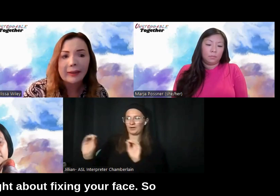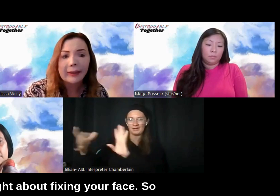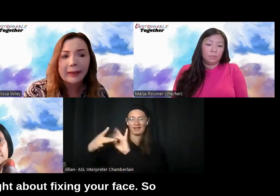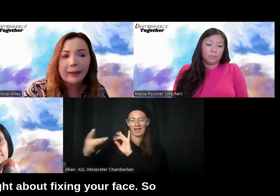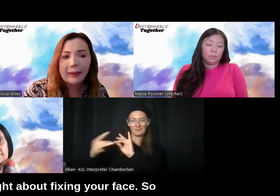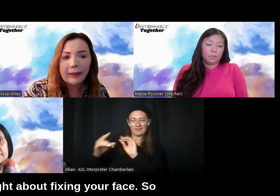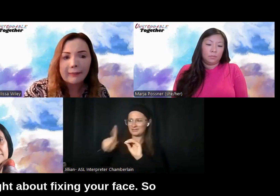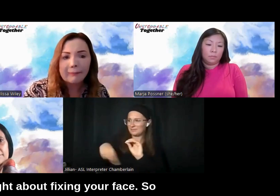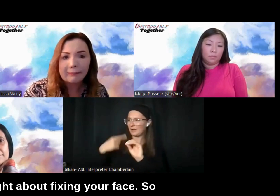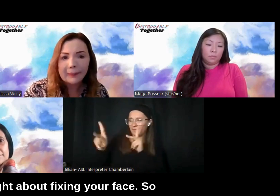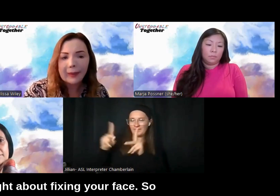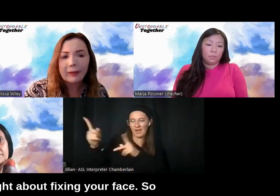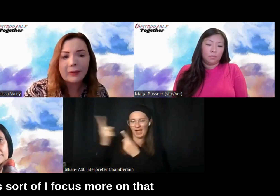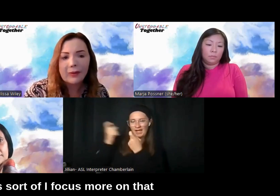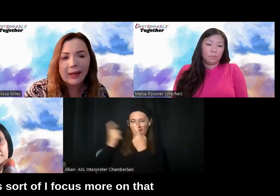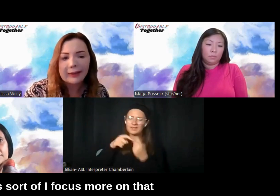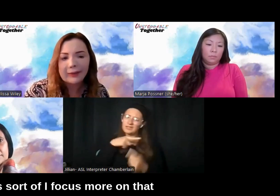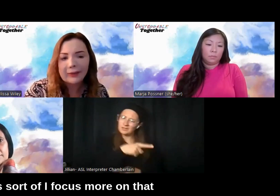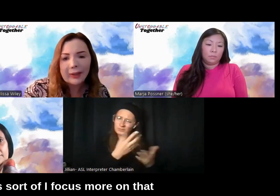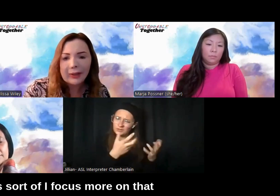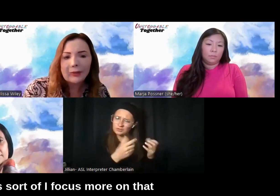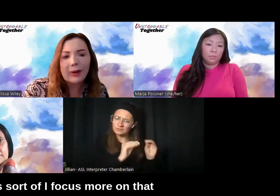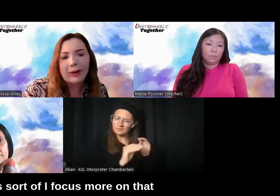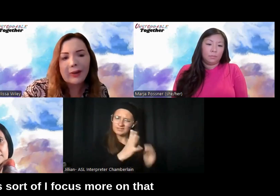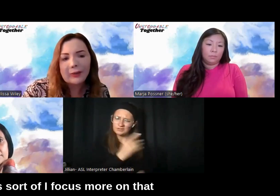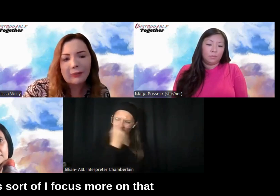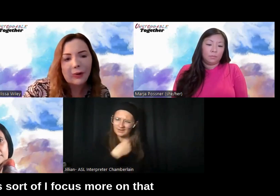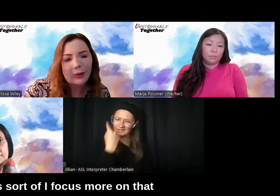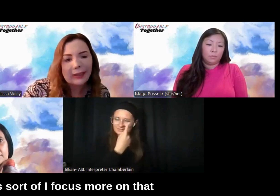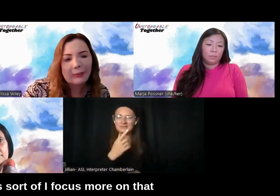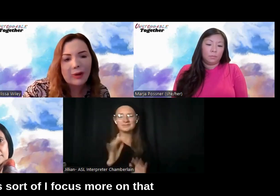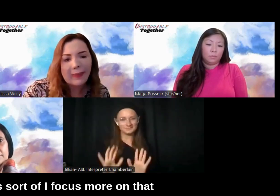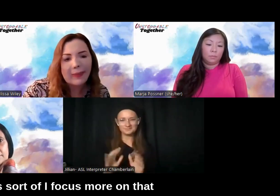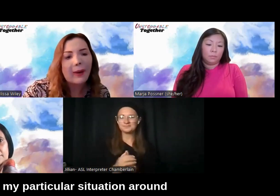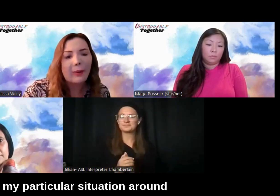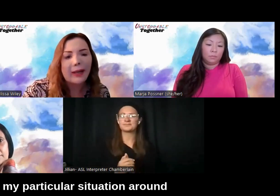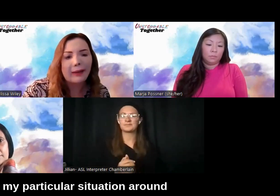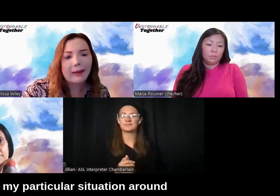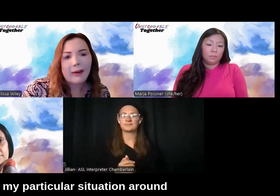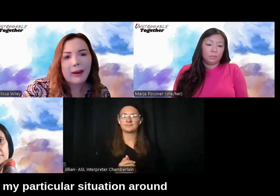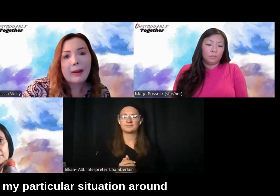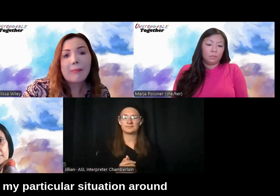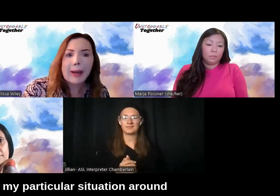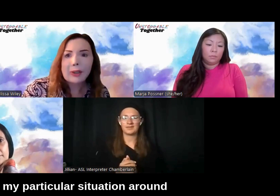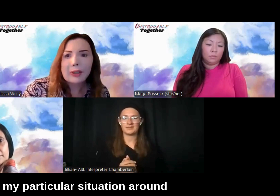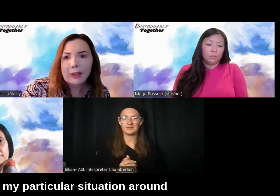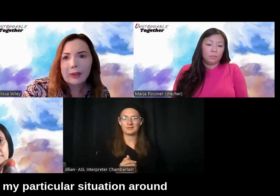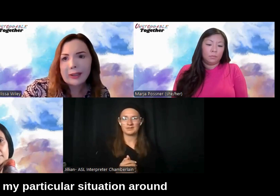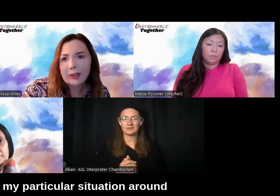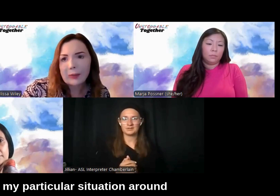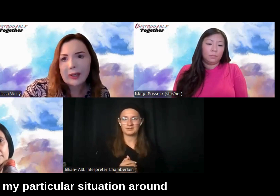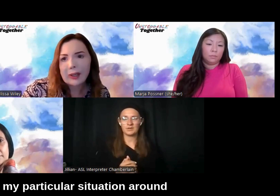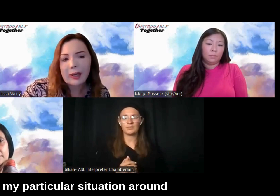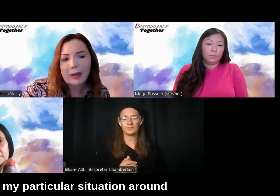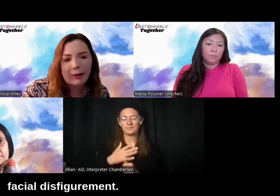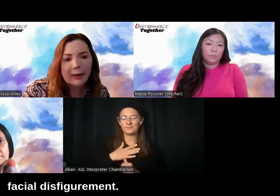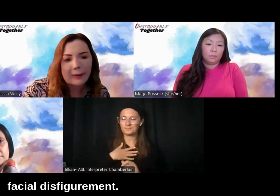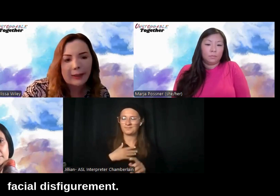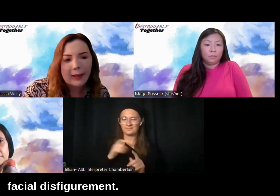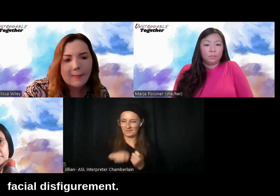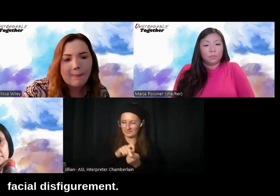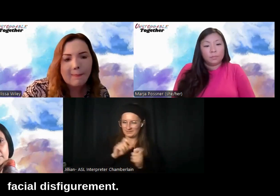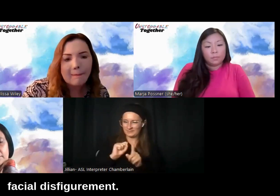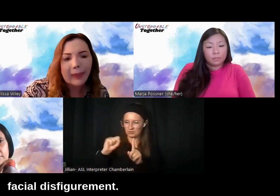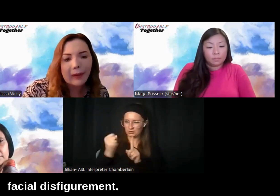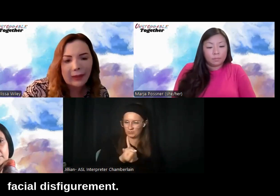face? So that's sort of, I focus more on that one, on my particular situation